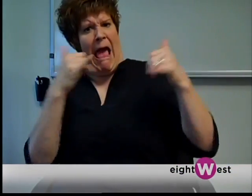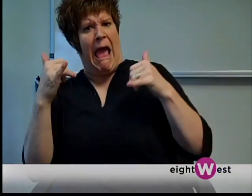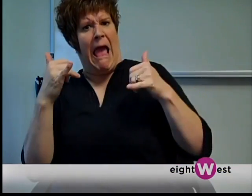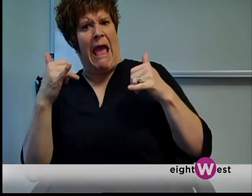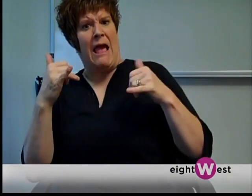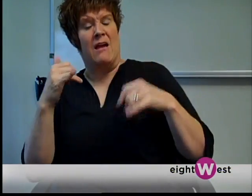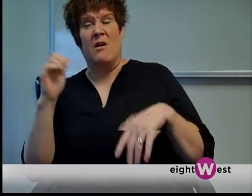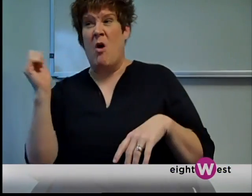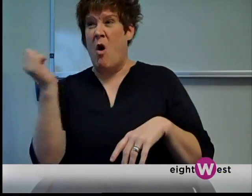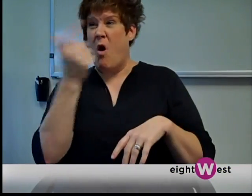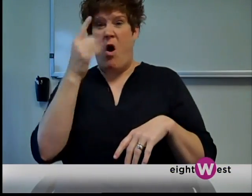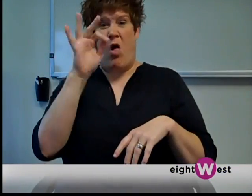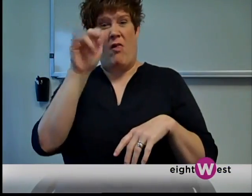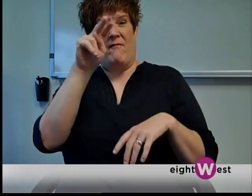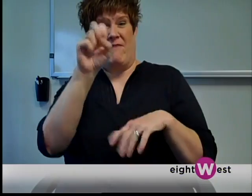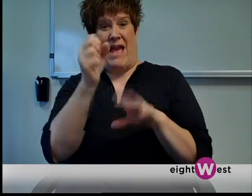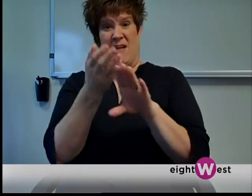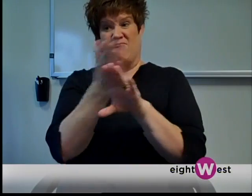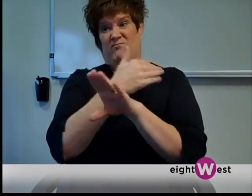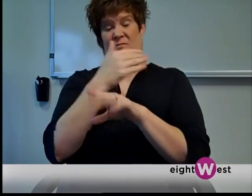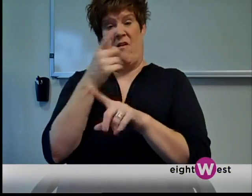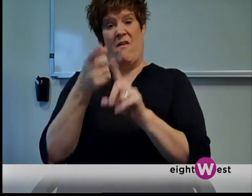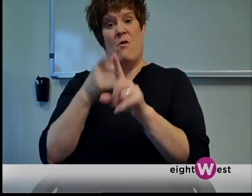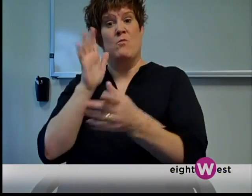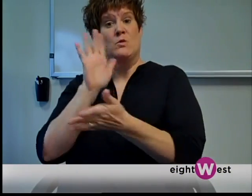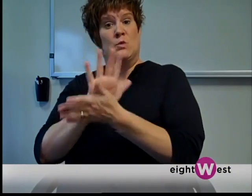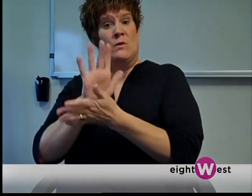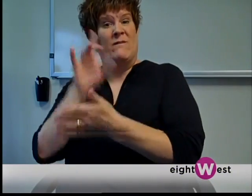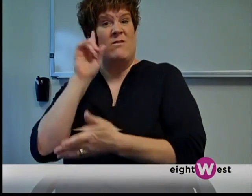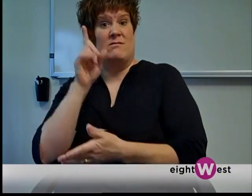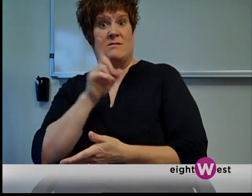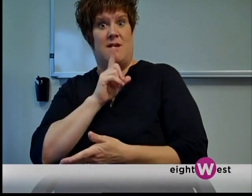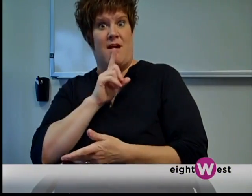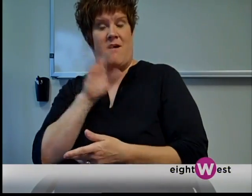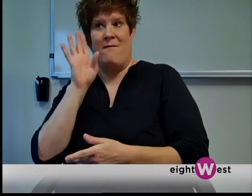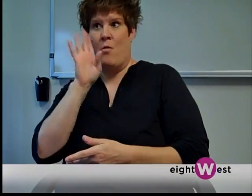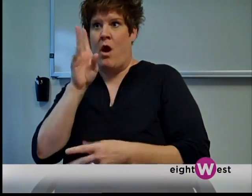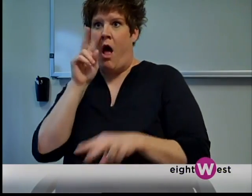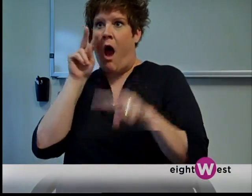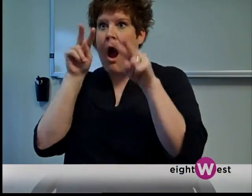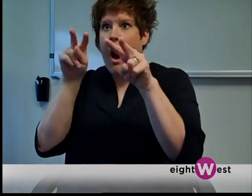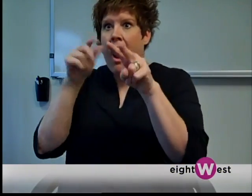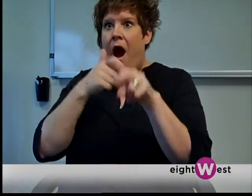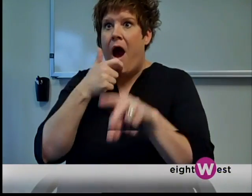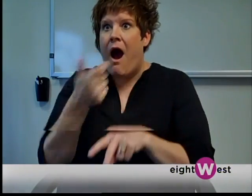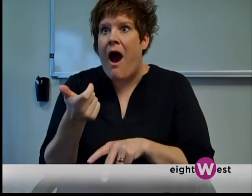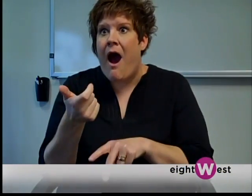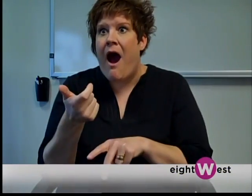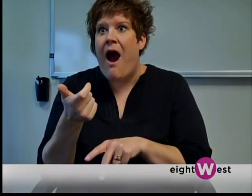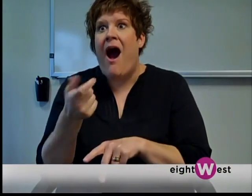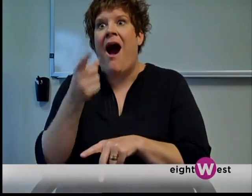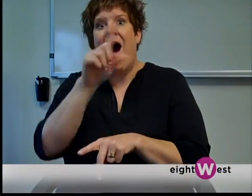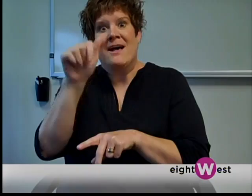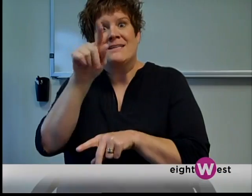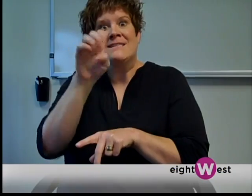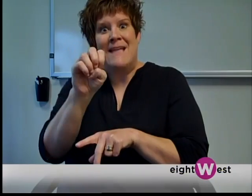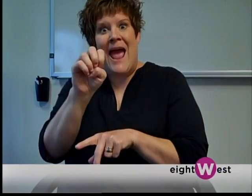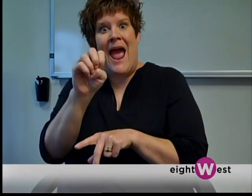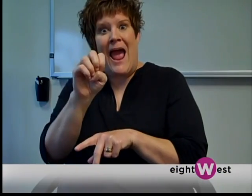interesting, and when we were watching this video, which is on the screen right now still, I noticed how much is in the facial expression and the way that